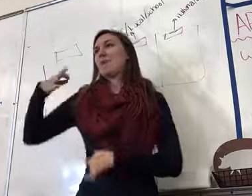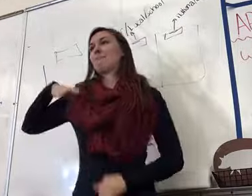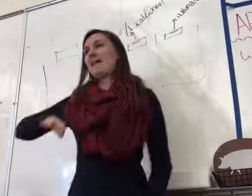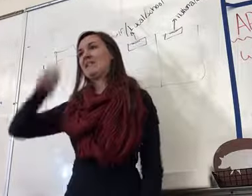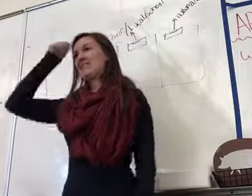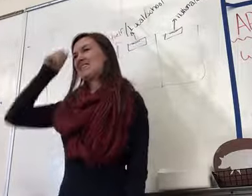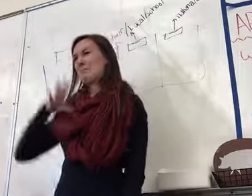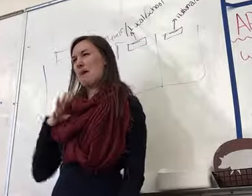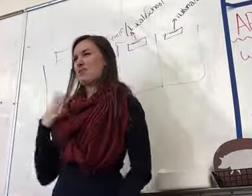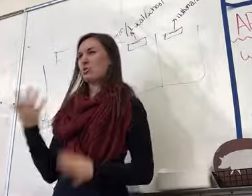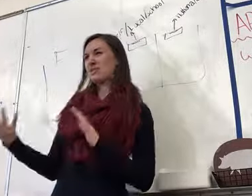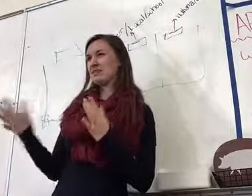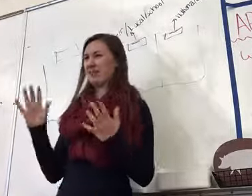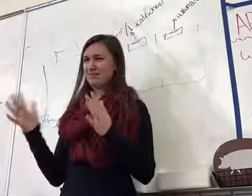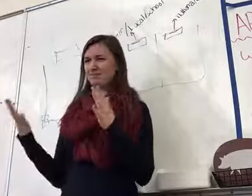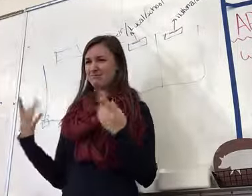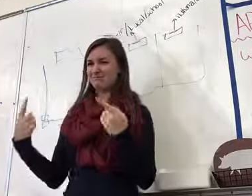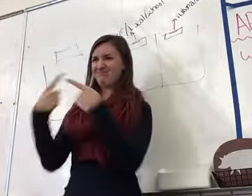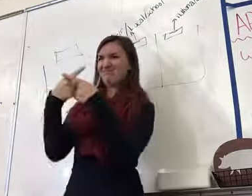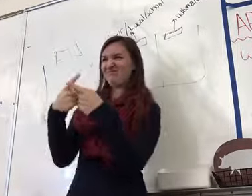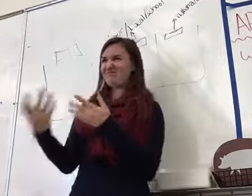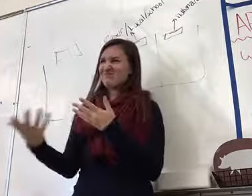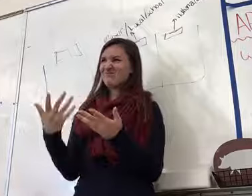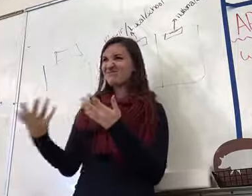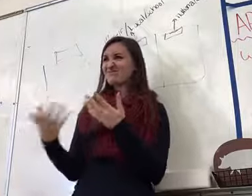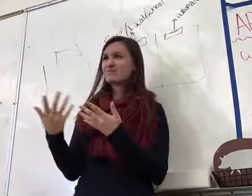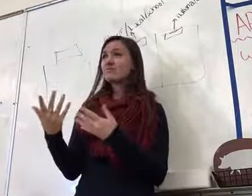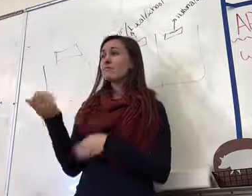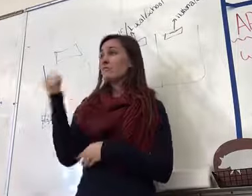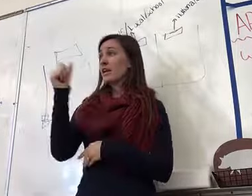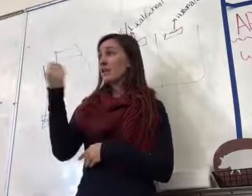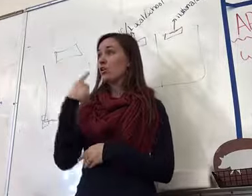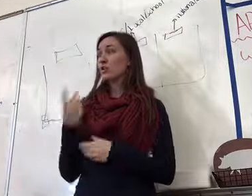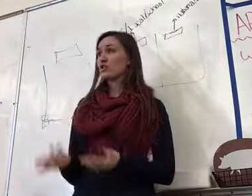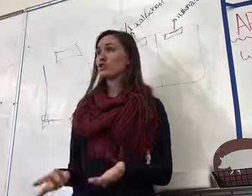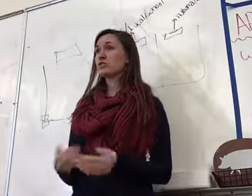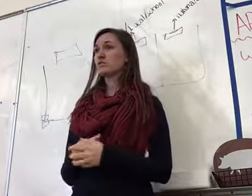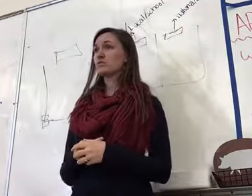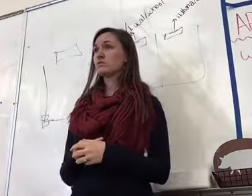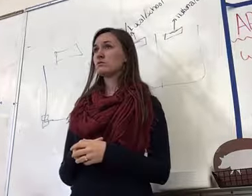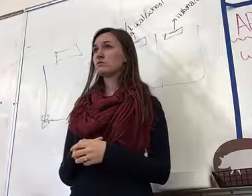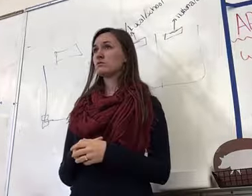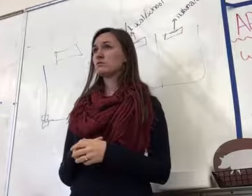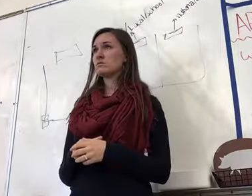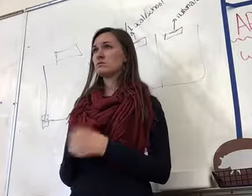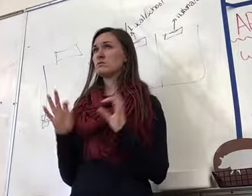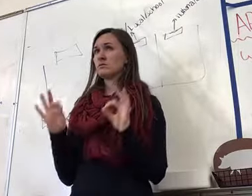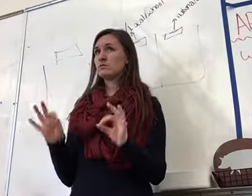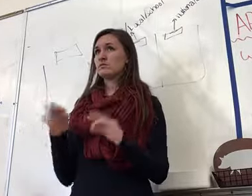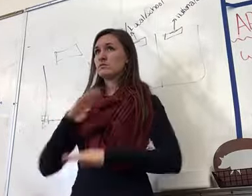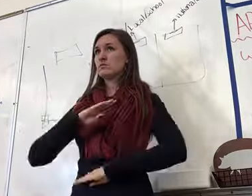double standard. Anybody have any questions about Republican Motherhood? Okay.